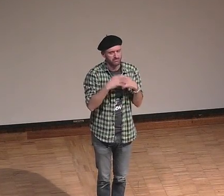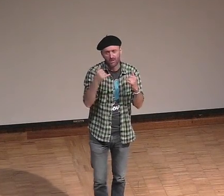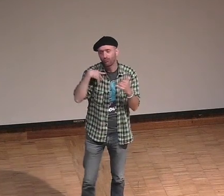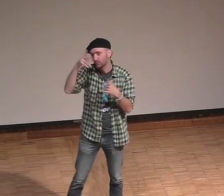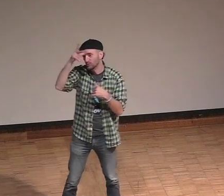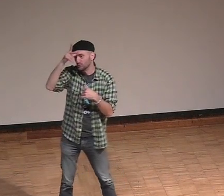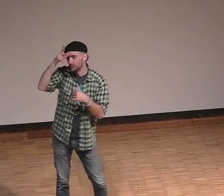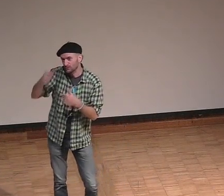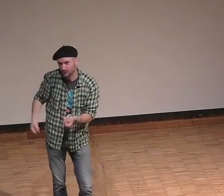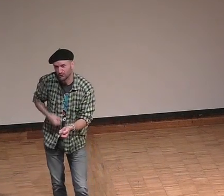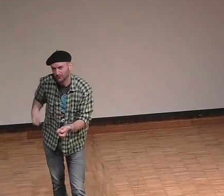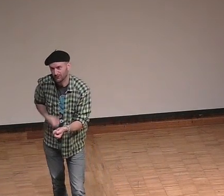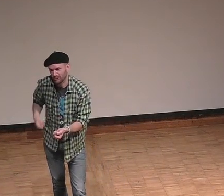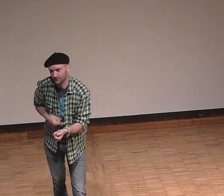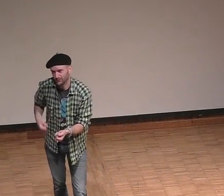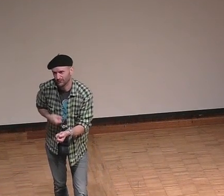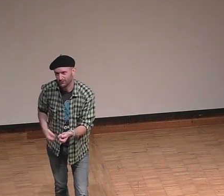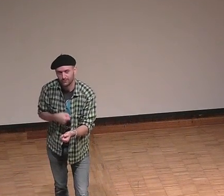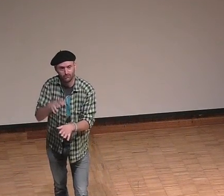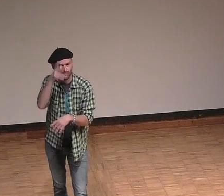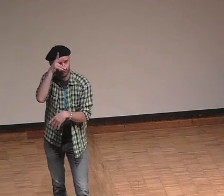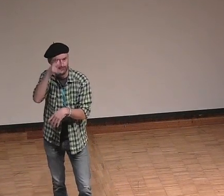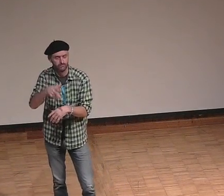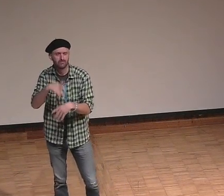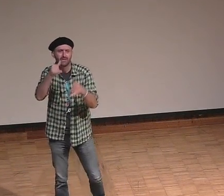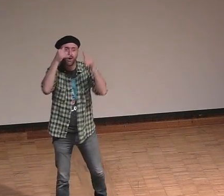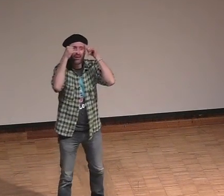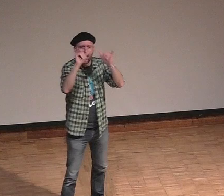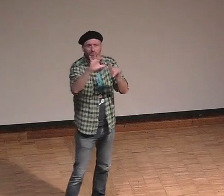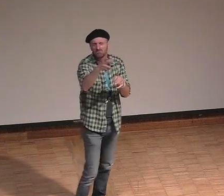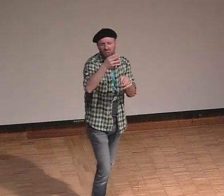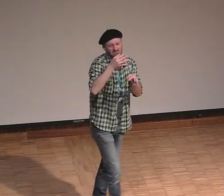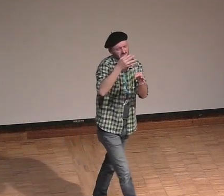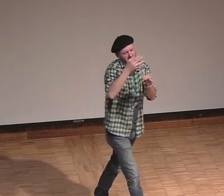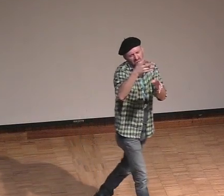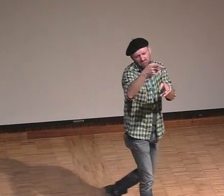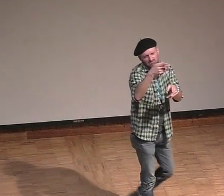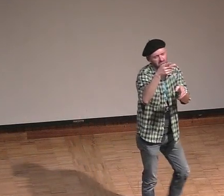Briefly, there's a cow, and the rooster's chasing the cow.